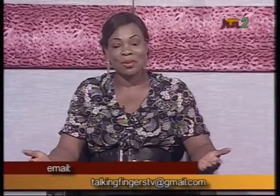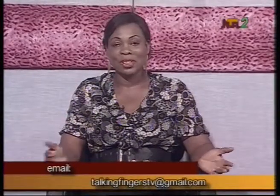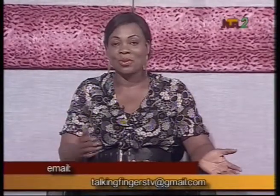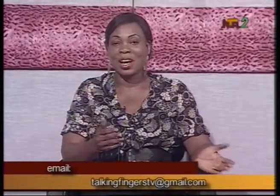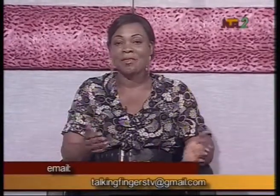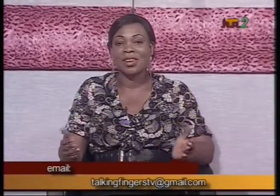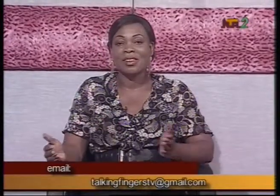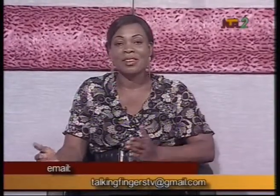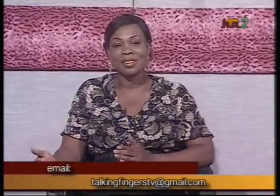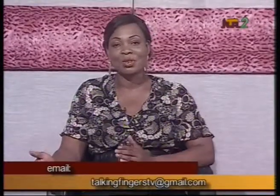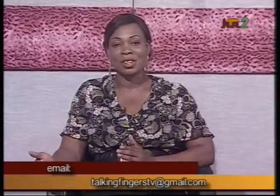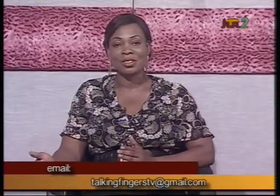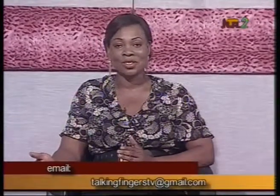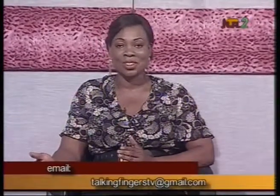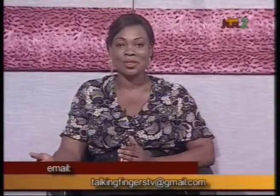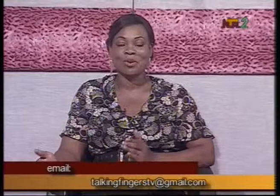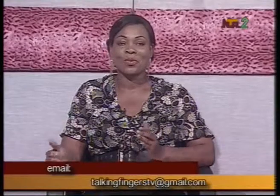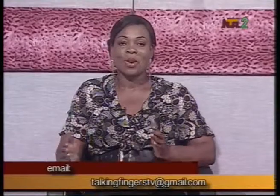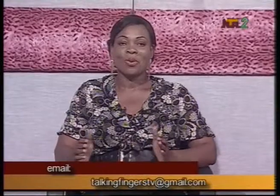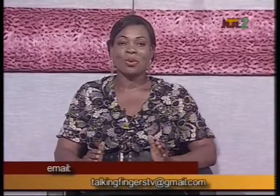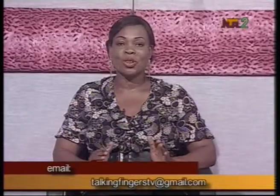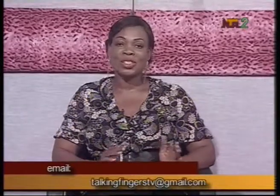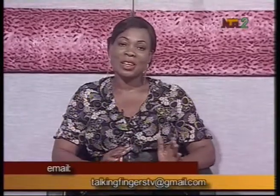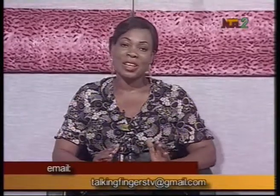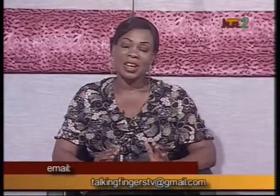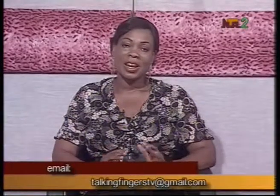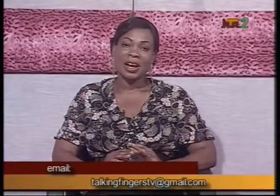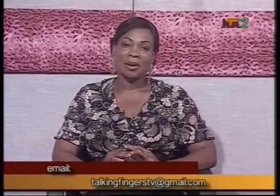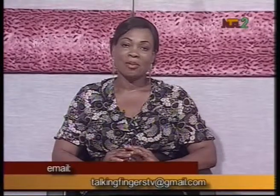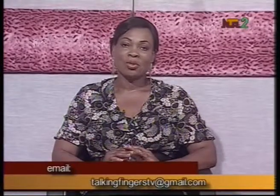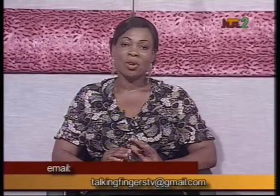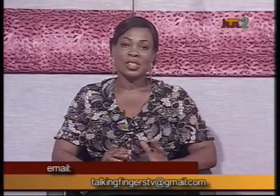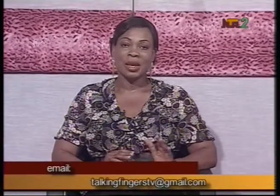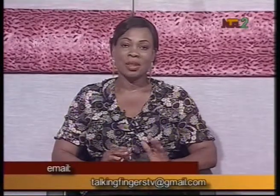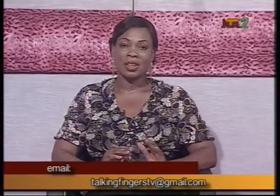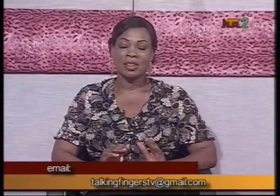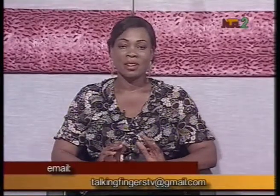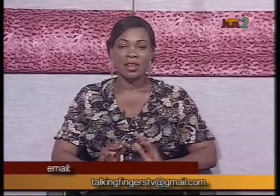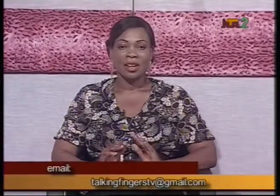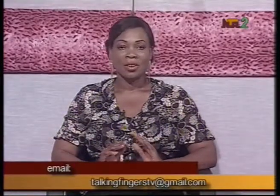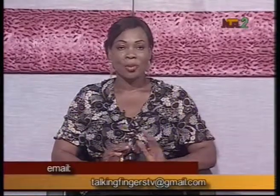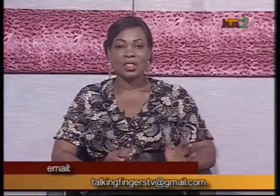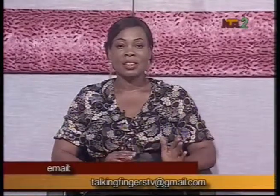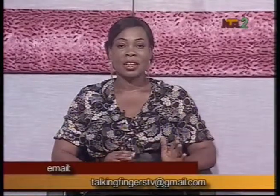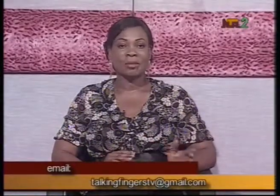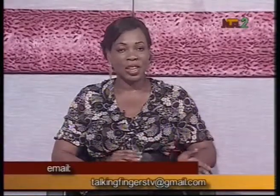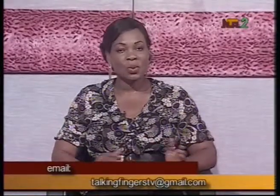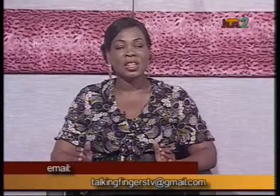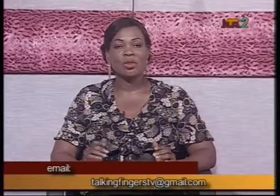we have a whole lot to learn today. So we will not take too much time in repeating that. But let's quickly go through